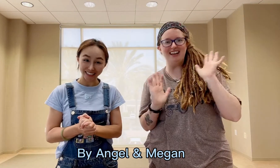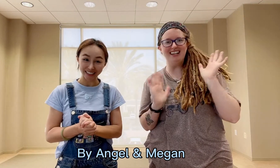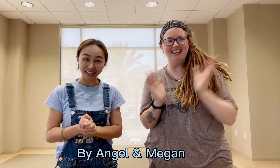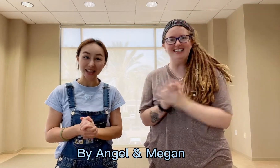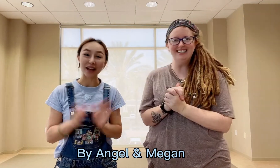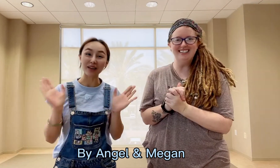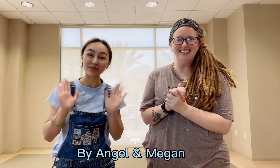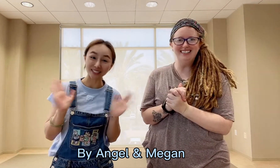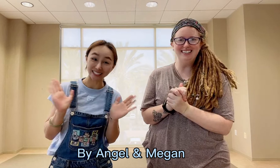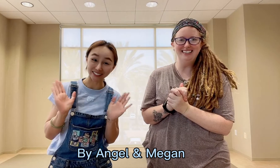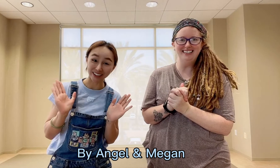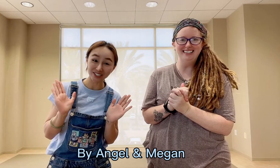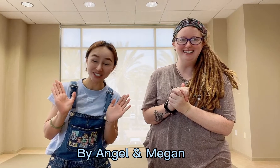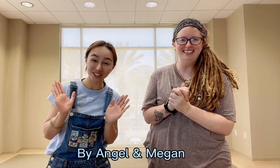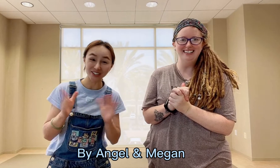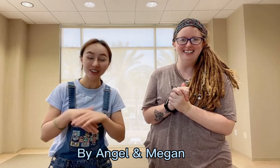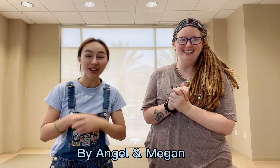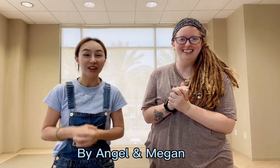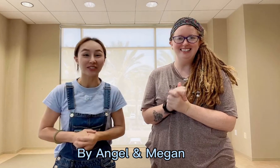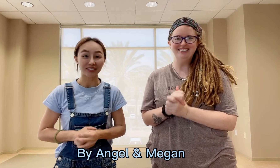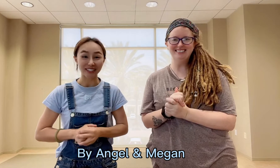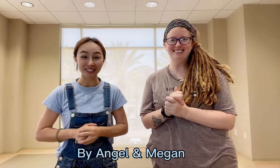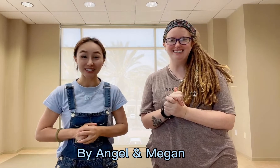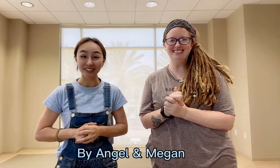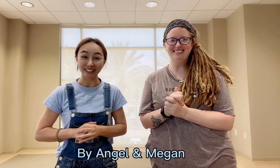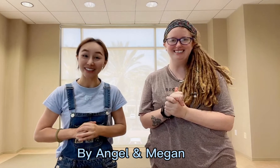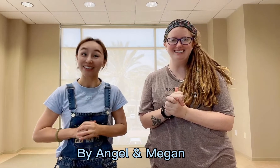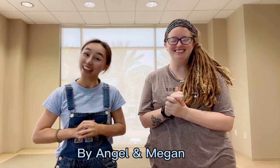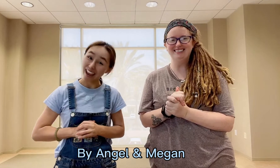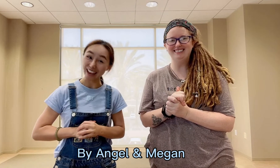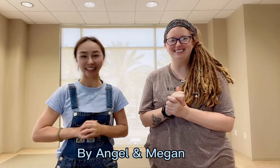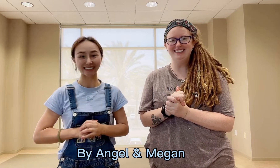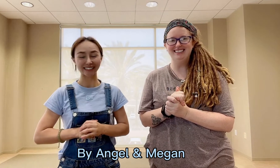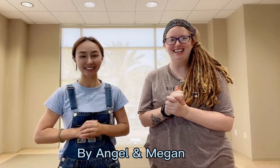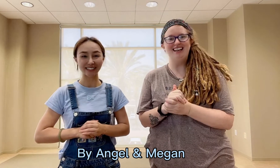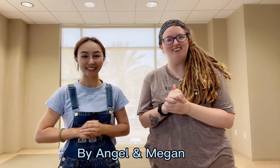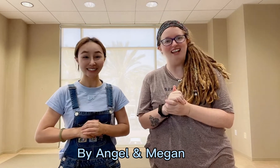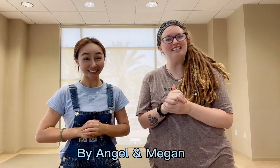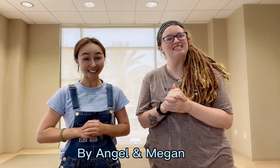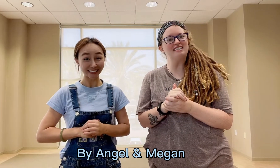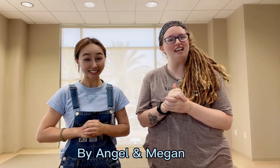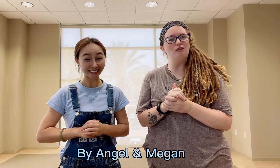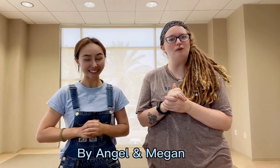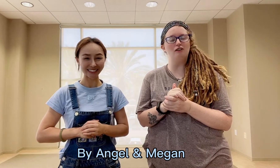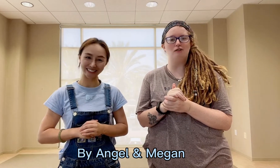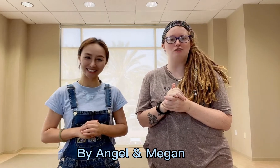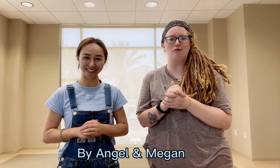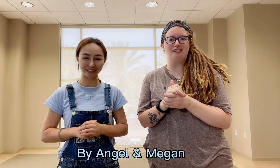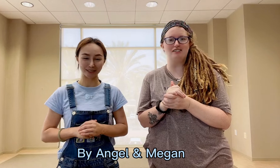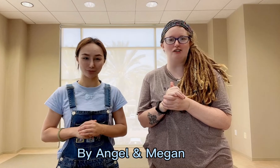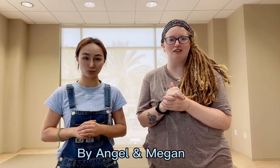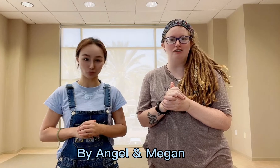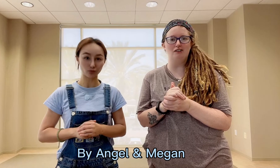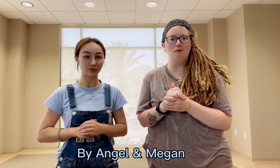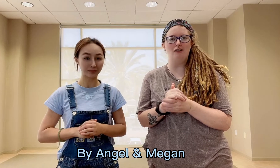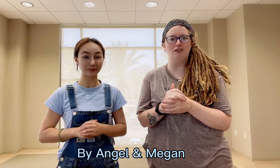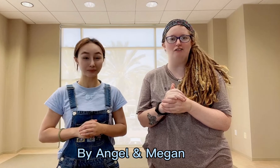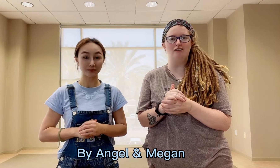Megan. I'm Miss Angel. Very nice to see you again. Great, and today we are going to practice our rhythm with our friends